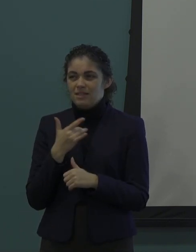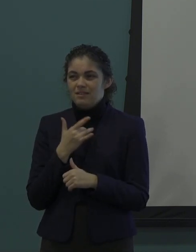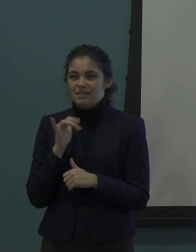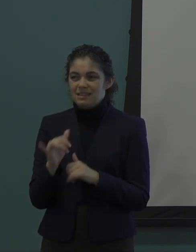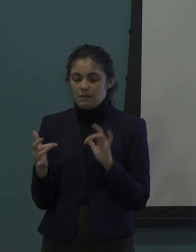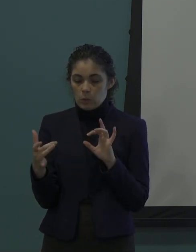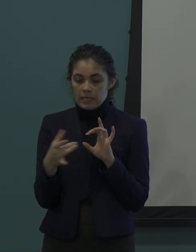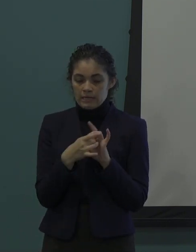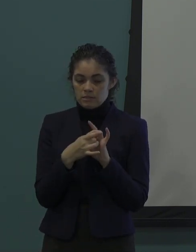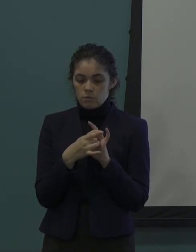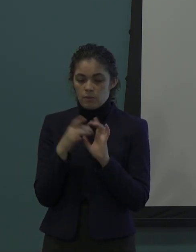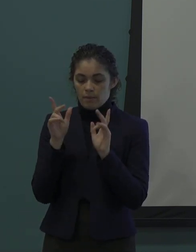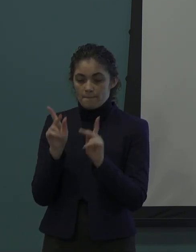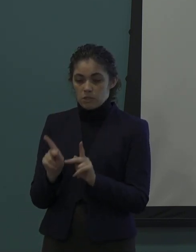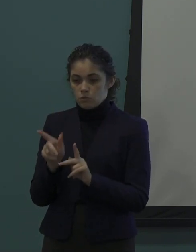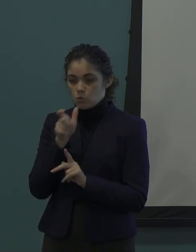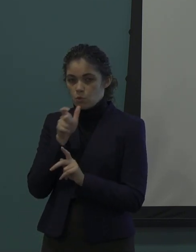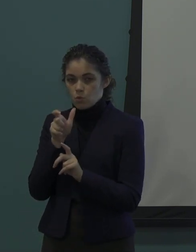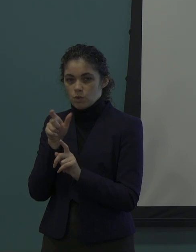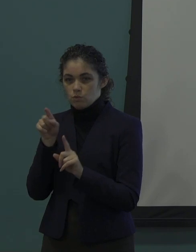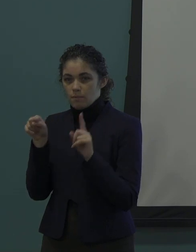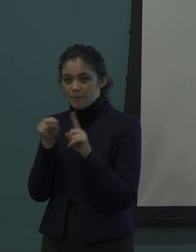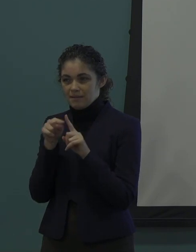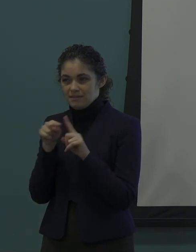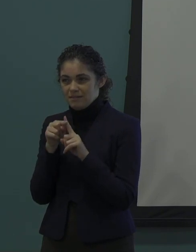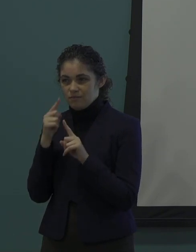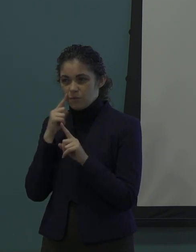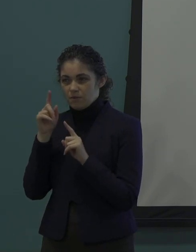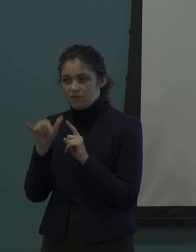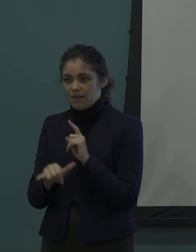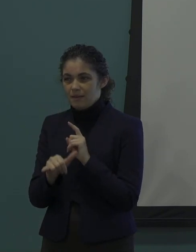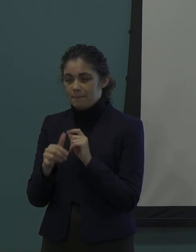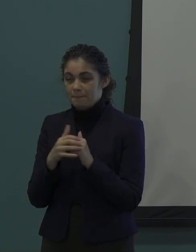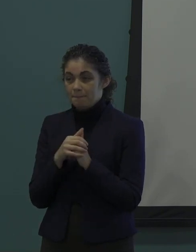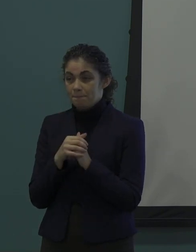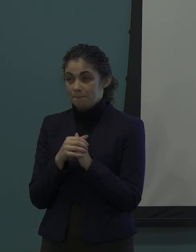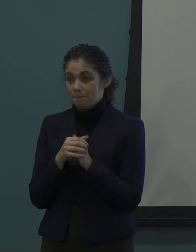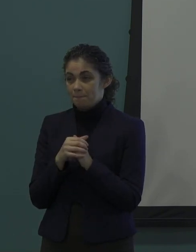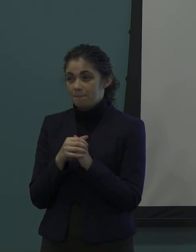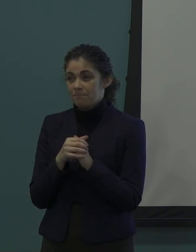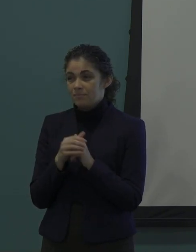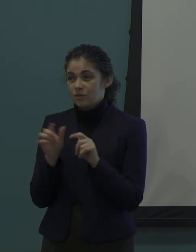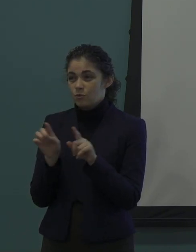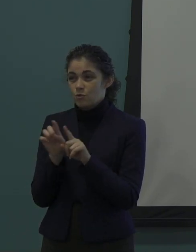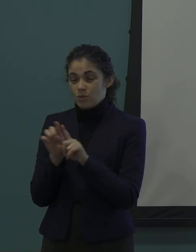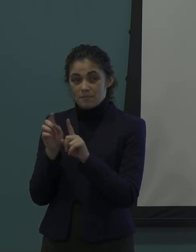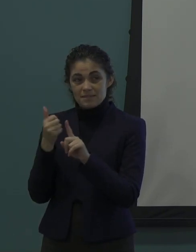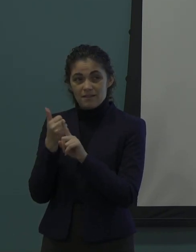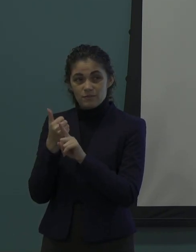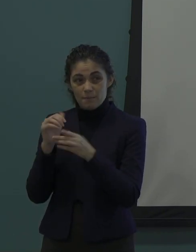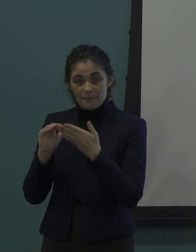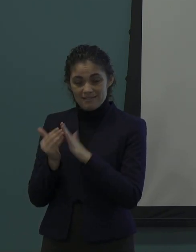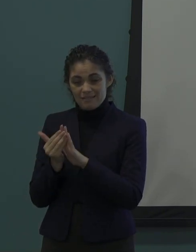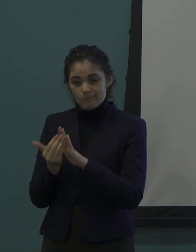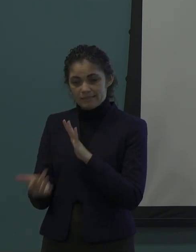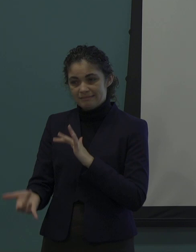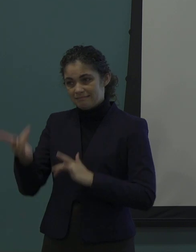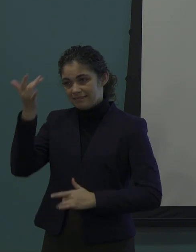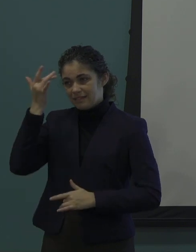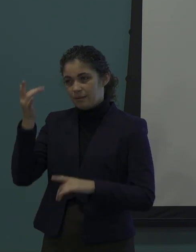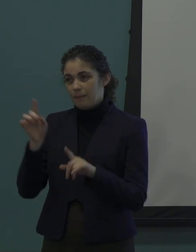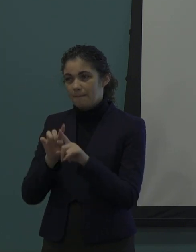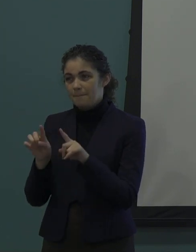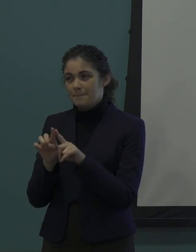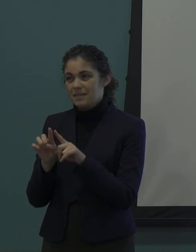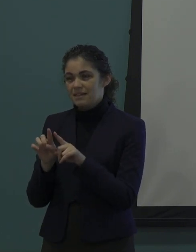a link to a lab-confirmed case. They are a contact of a lab-confirmed case. They themselves became symptomatic, but